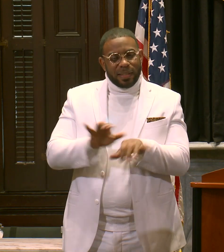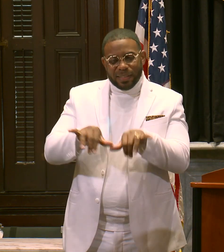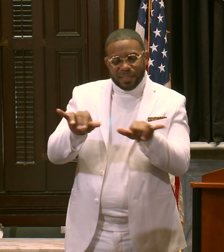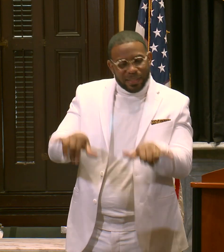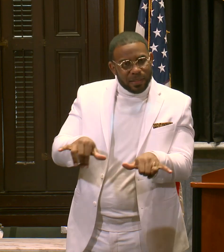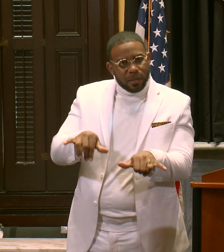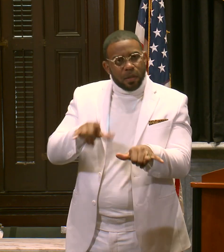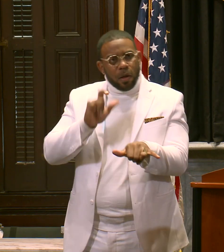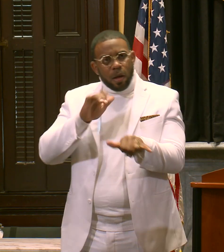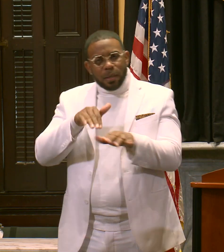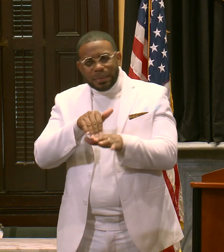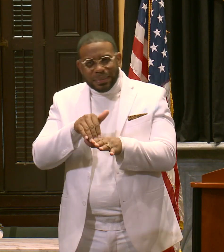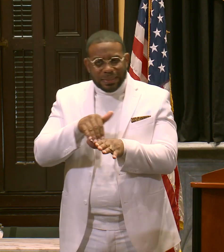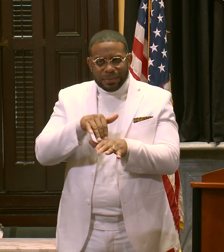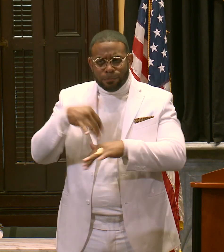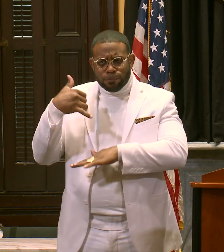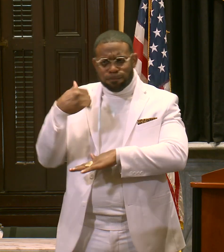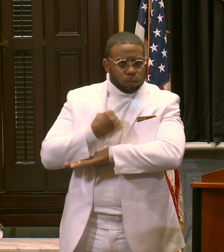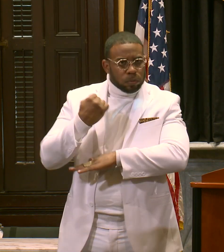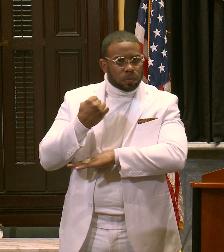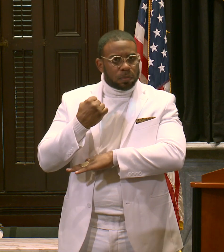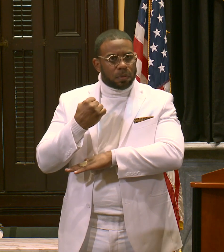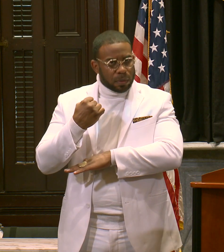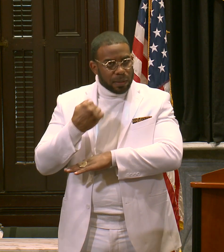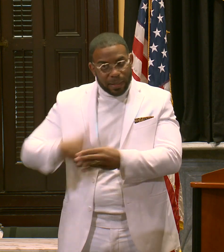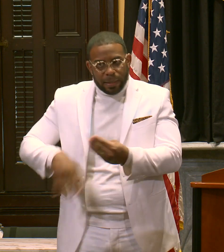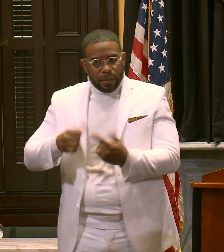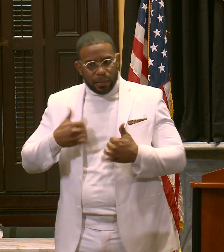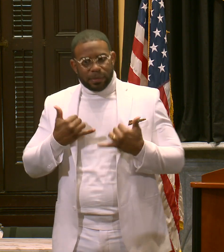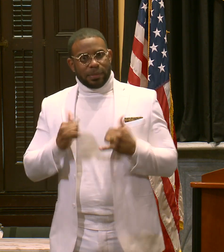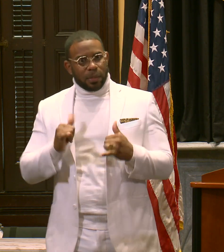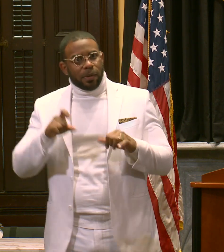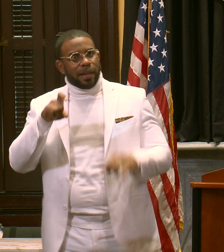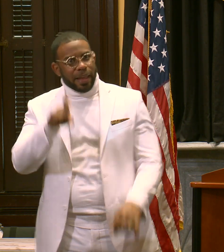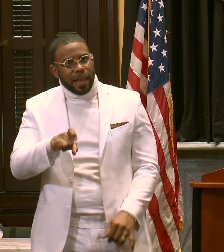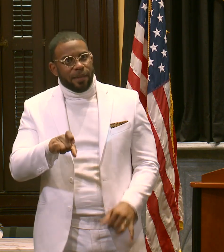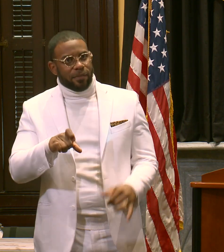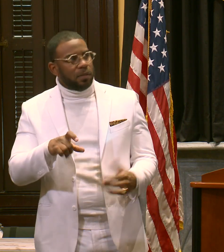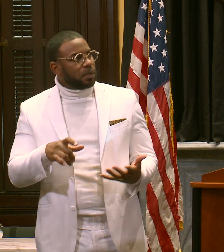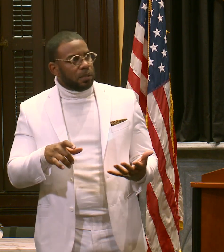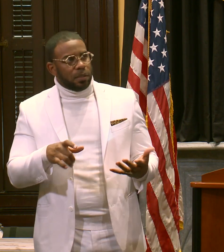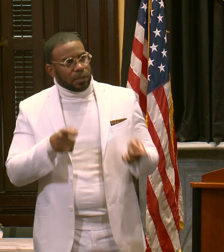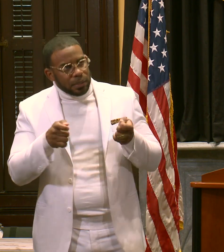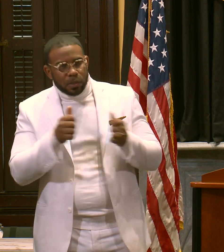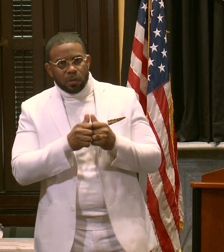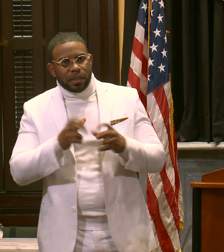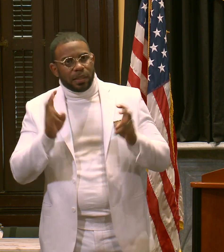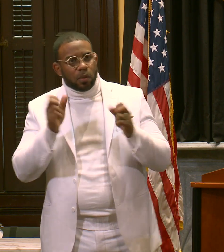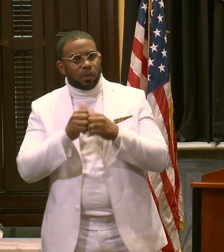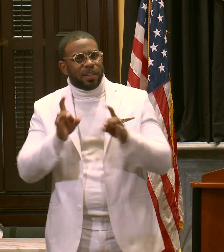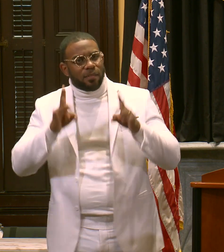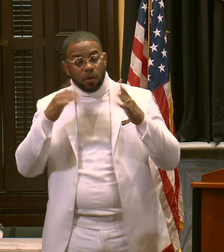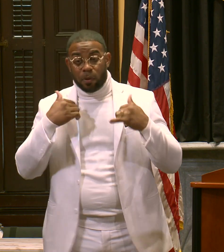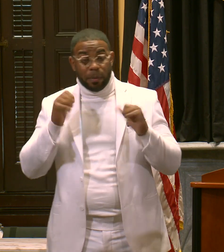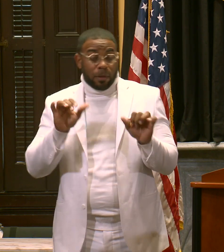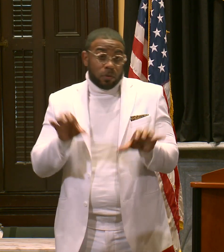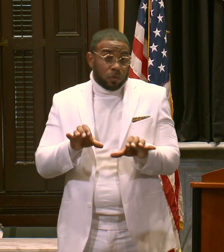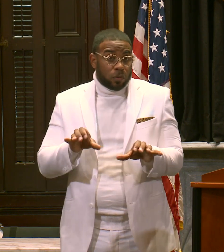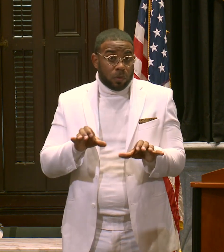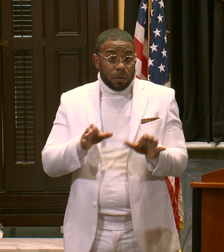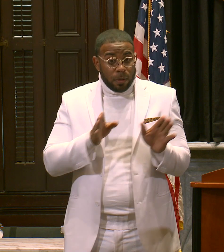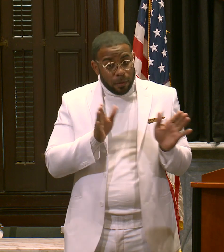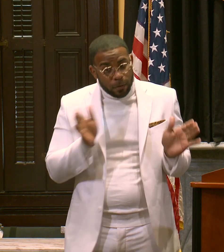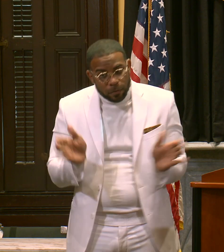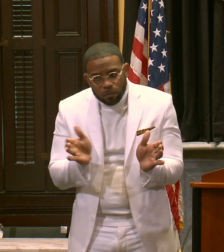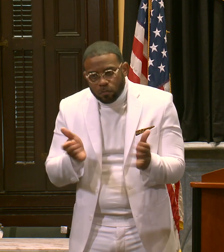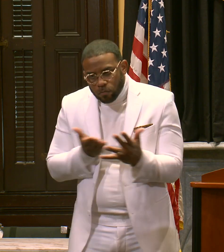Systems were on the brink of collapse, in addition to us still having the issues that we have with violence. And what we've been able to do is shepherd